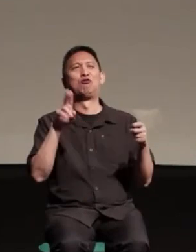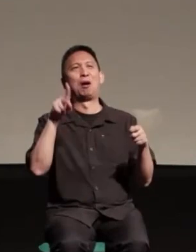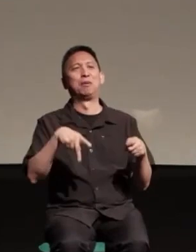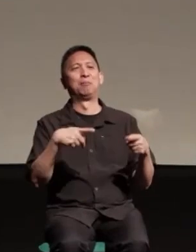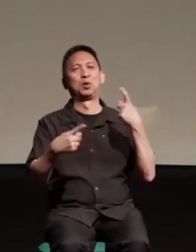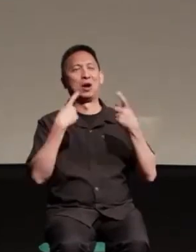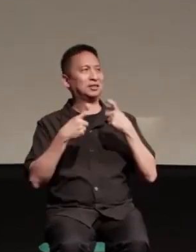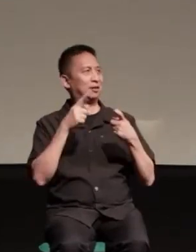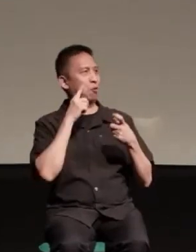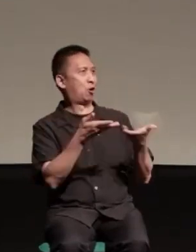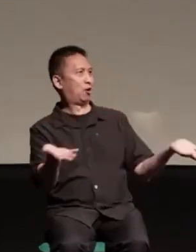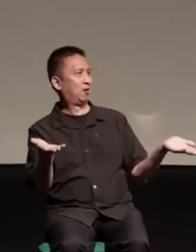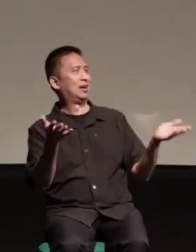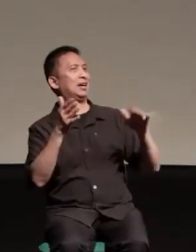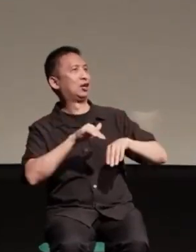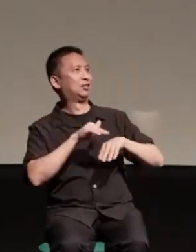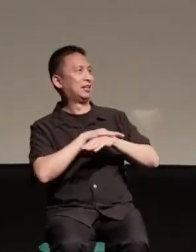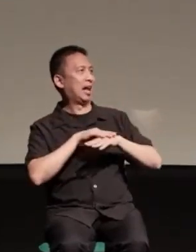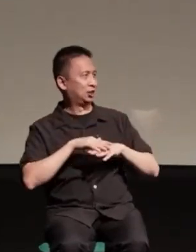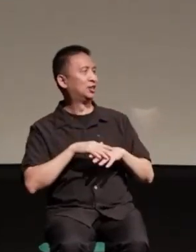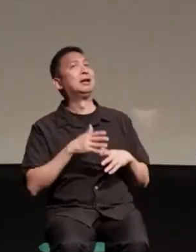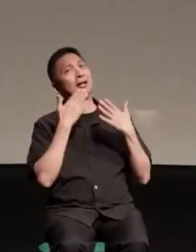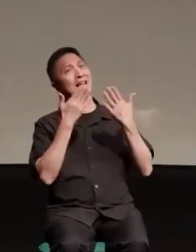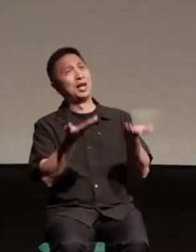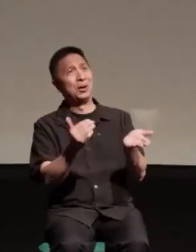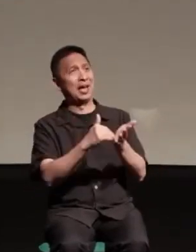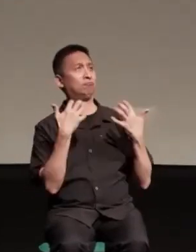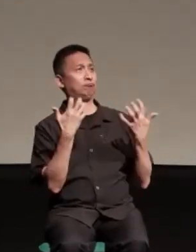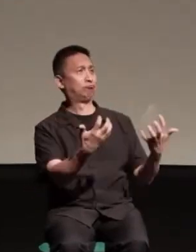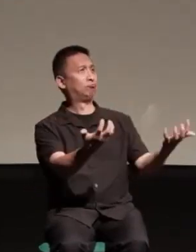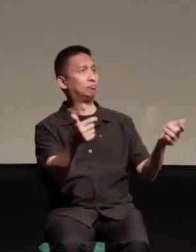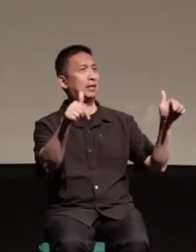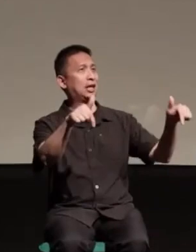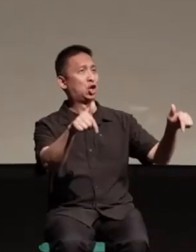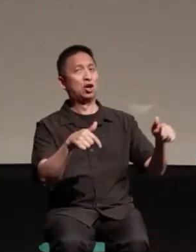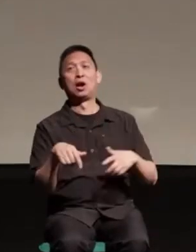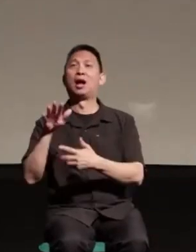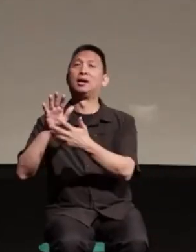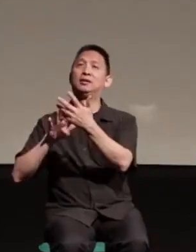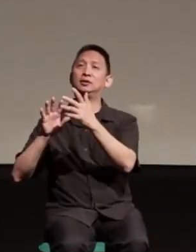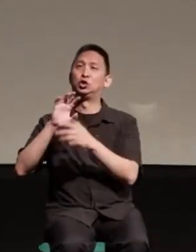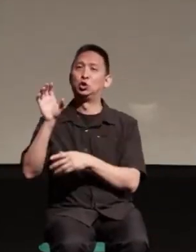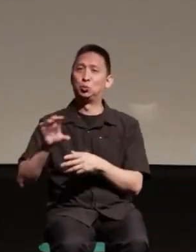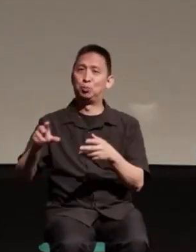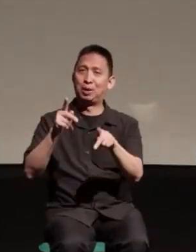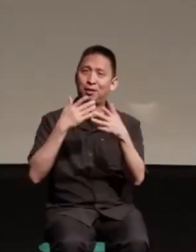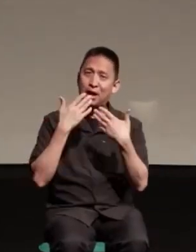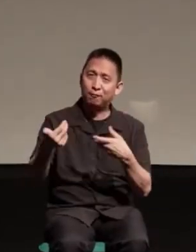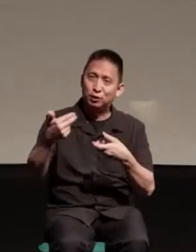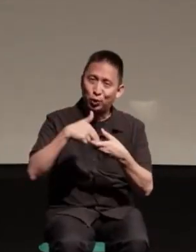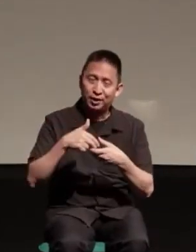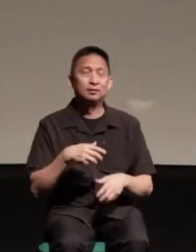stage. Thank you again to everybody who has joined us in this room, to our panelists. But I'm